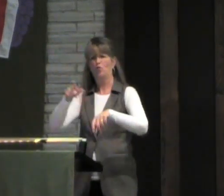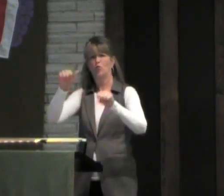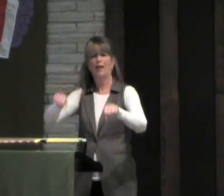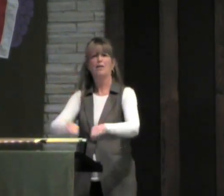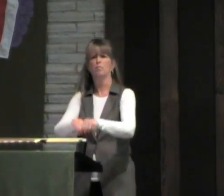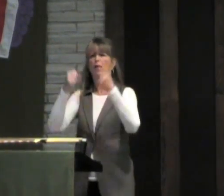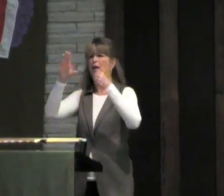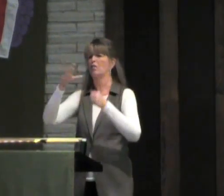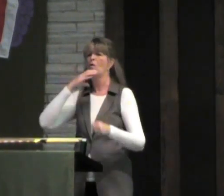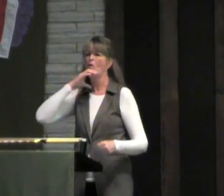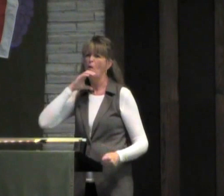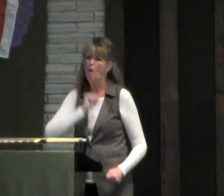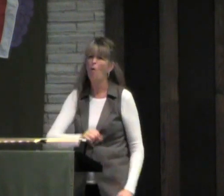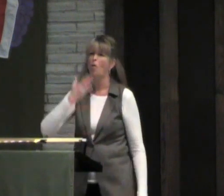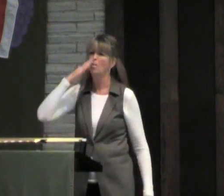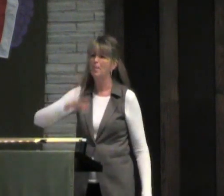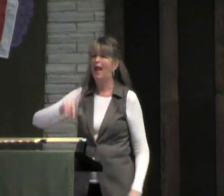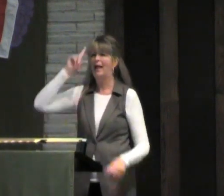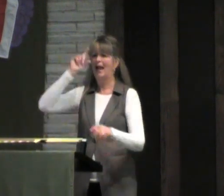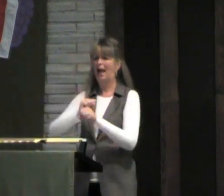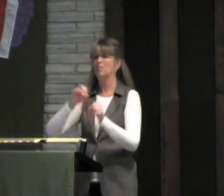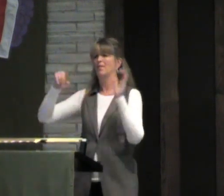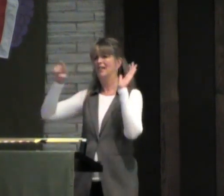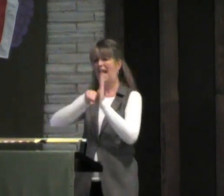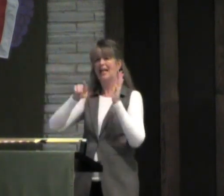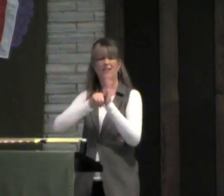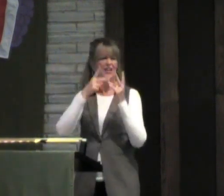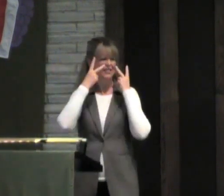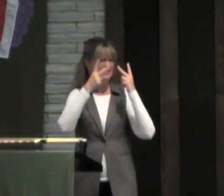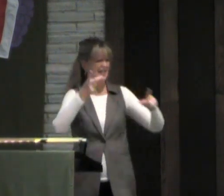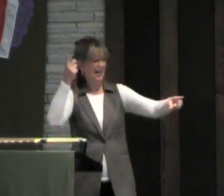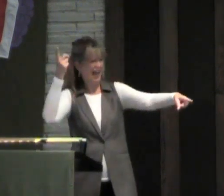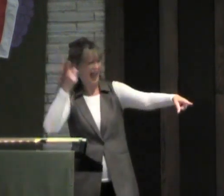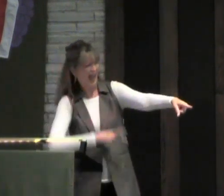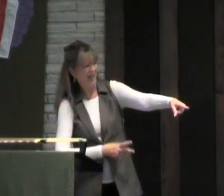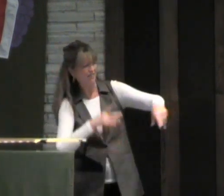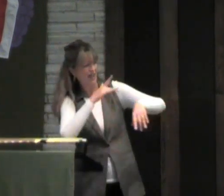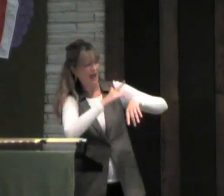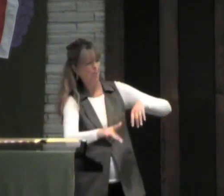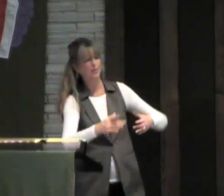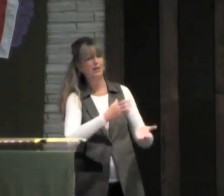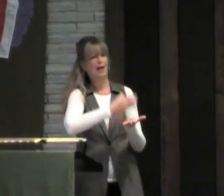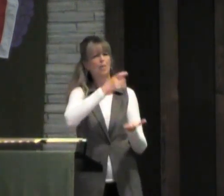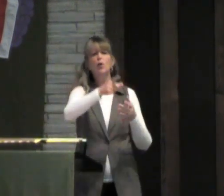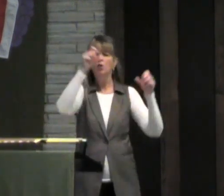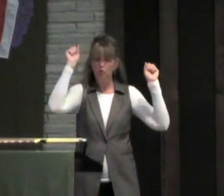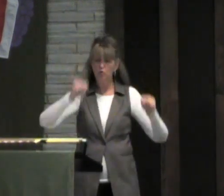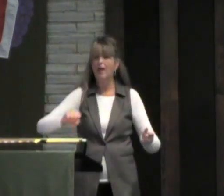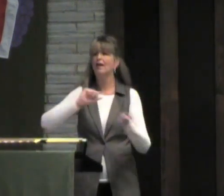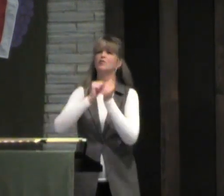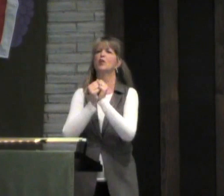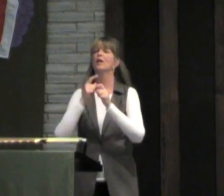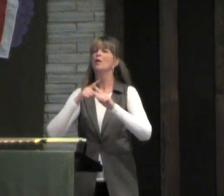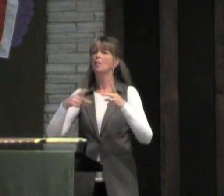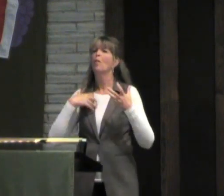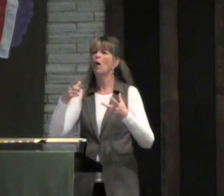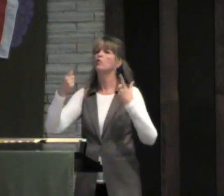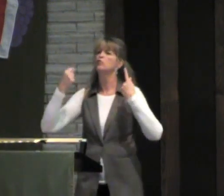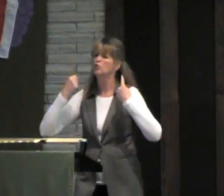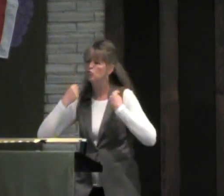You can. Of course you can. You can break old habits. Of course. You can. I mean, you can see that glass half empty or half full. You can